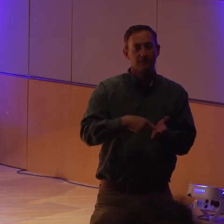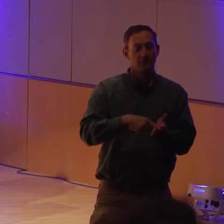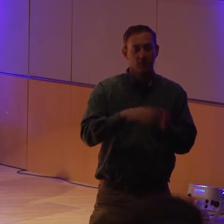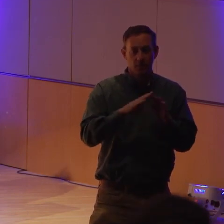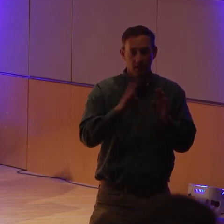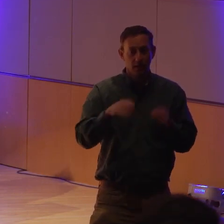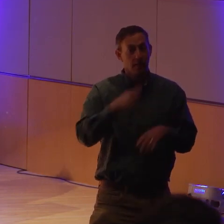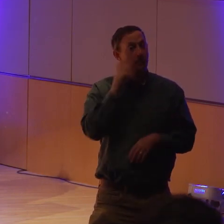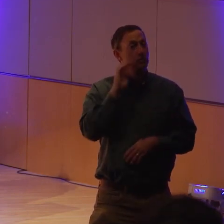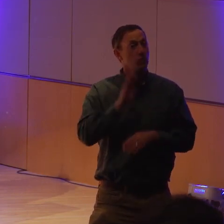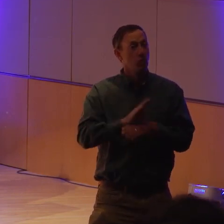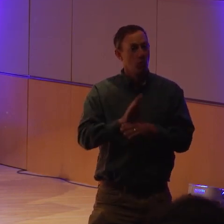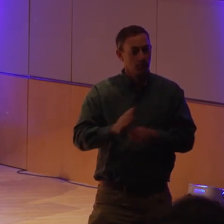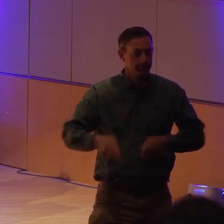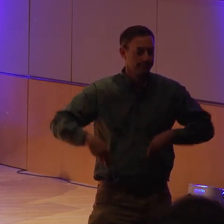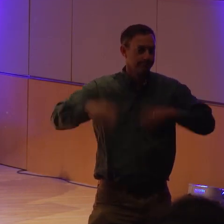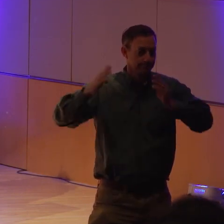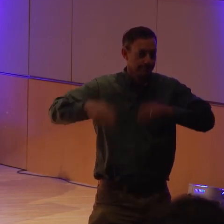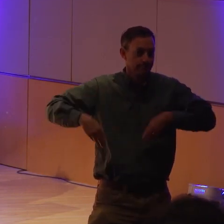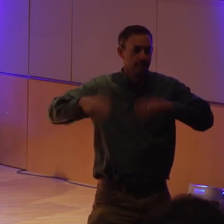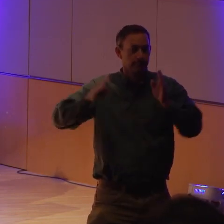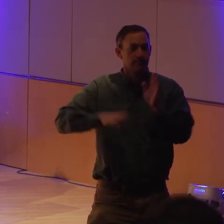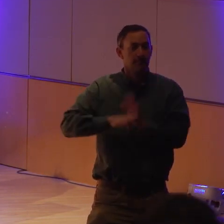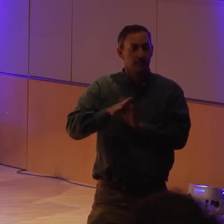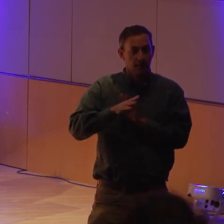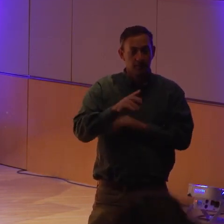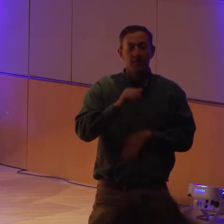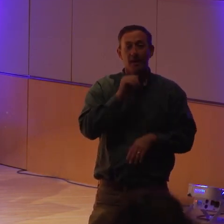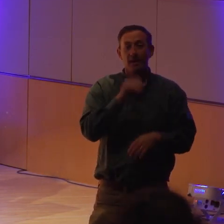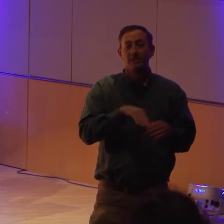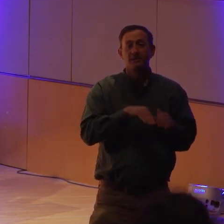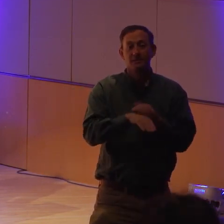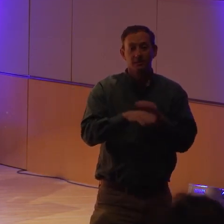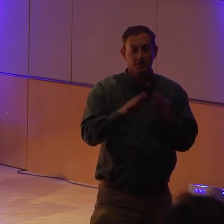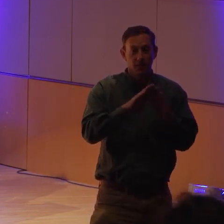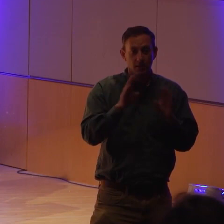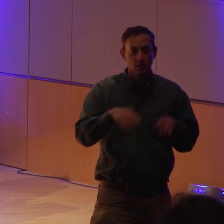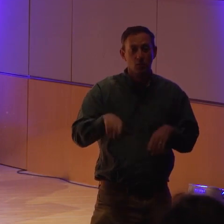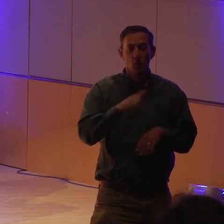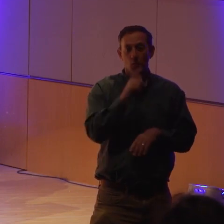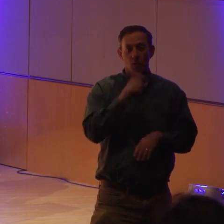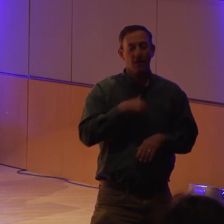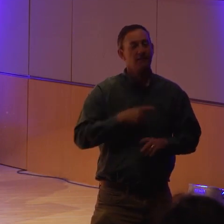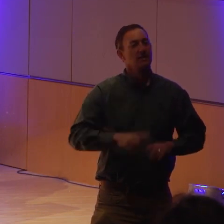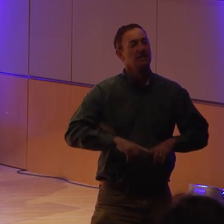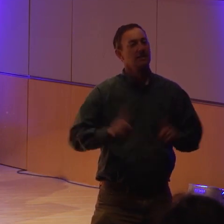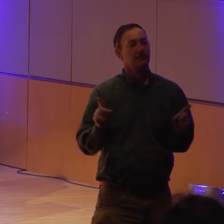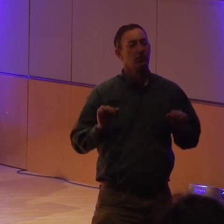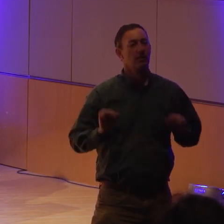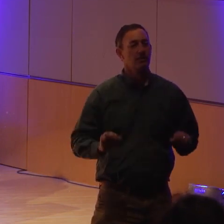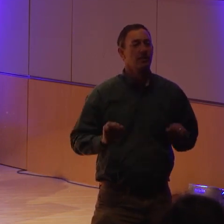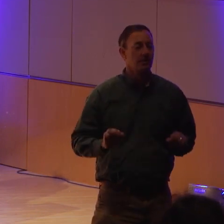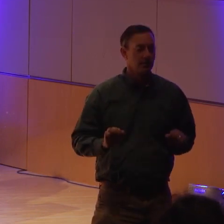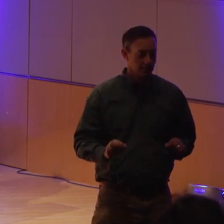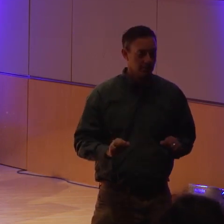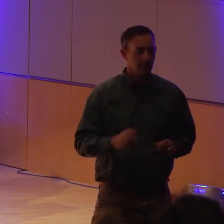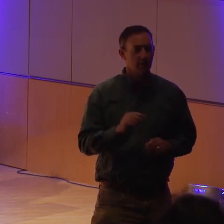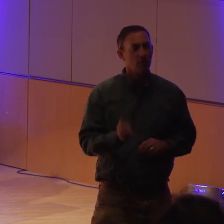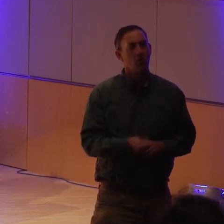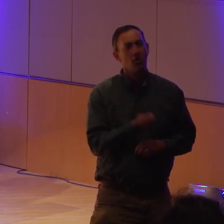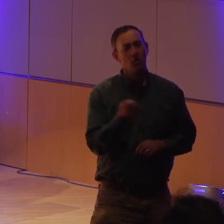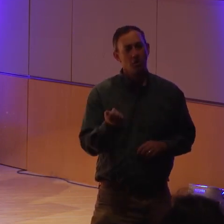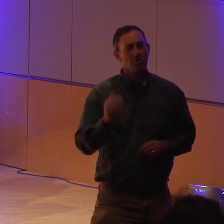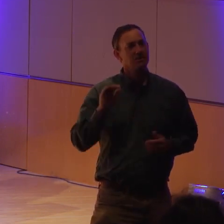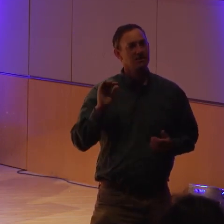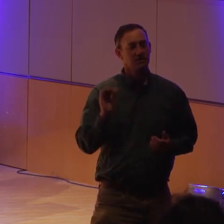result of corporate development, inaccessible housing for those with different abilities, and other